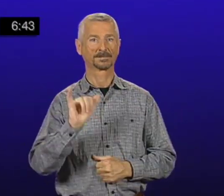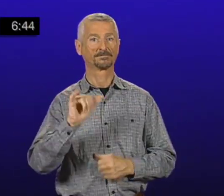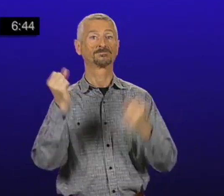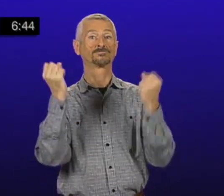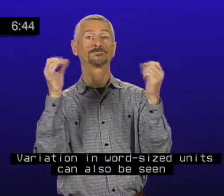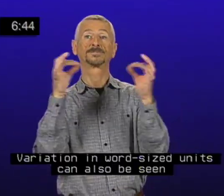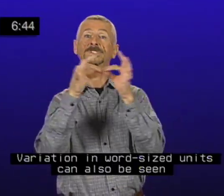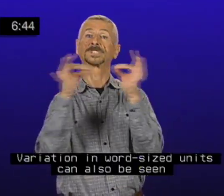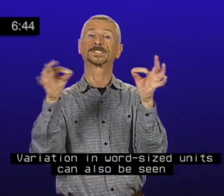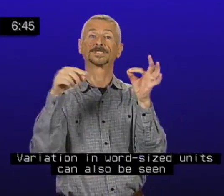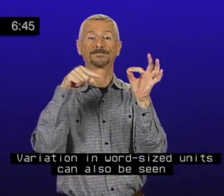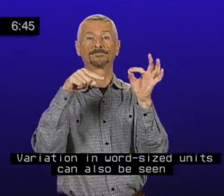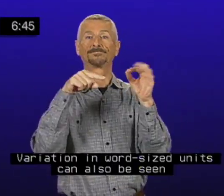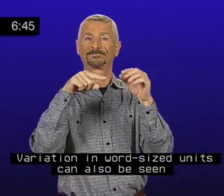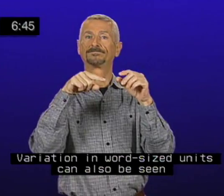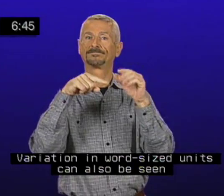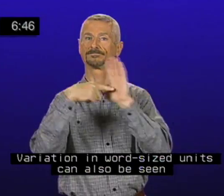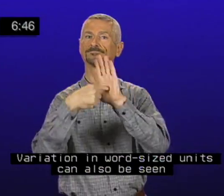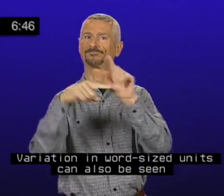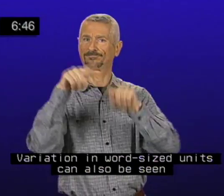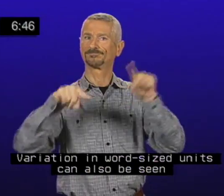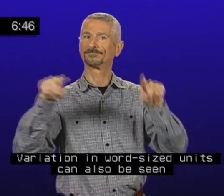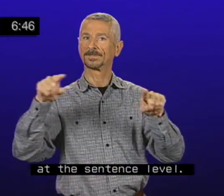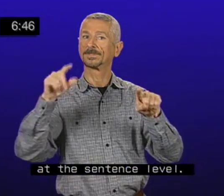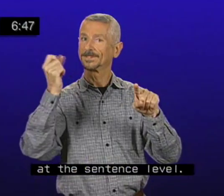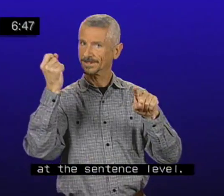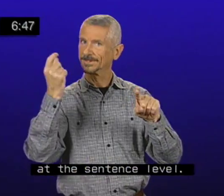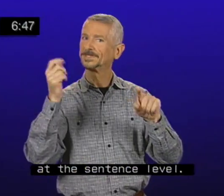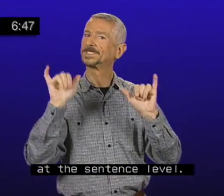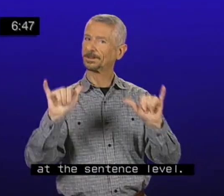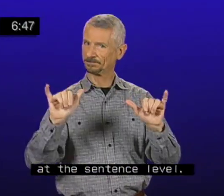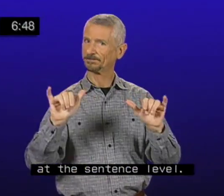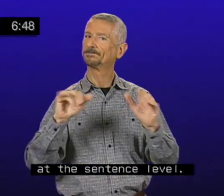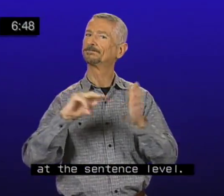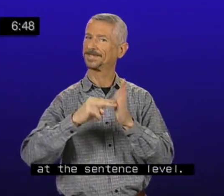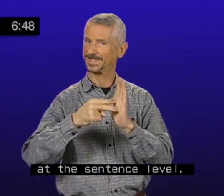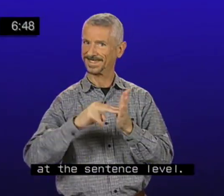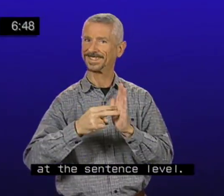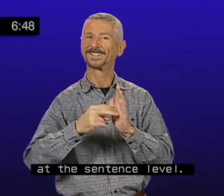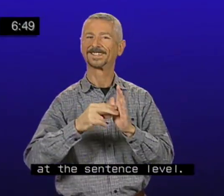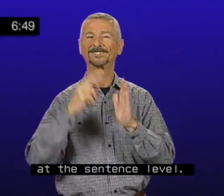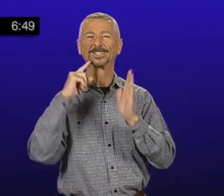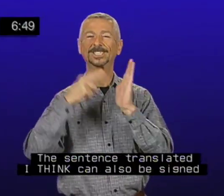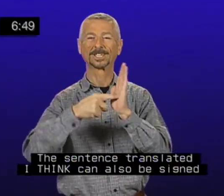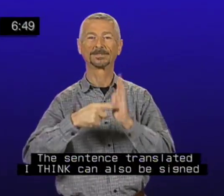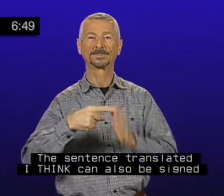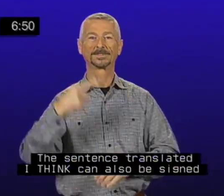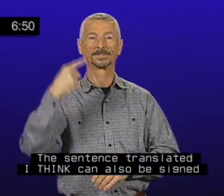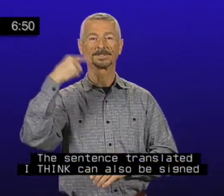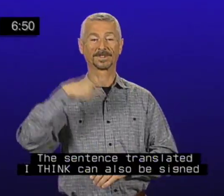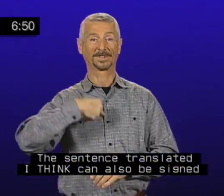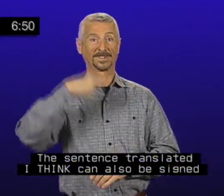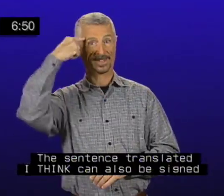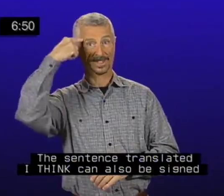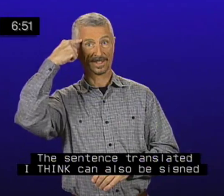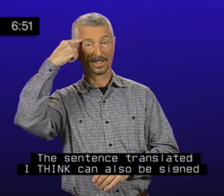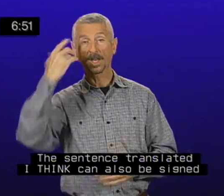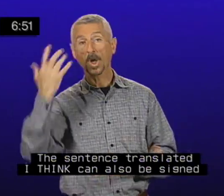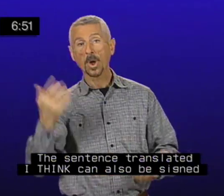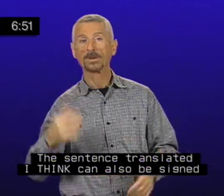Variation in word-sized units can also be seen at the sentence level. The sentence translated, I THINK, can also be signed